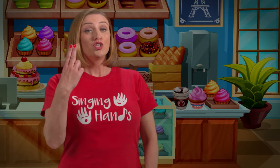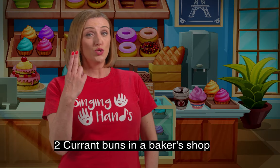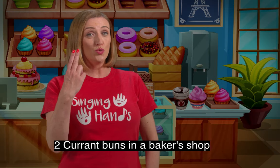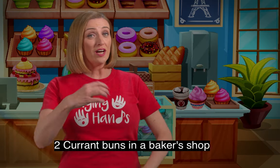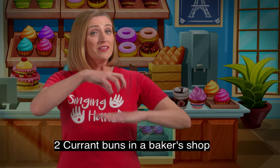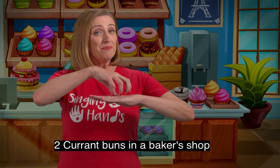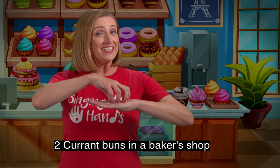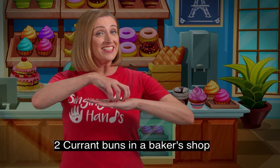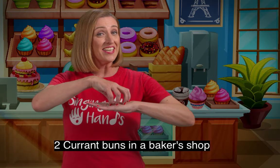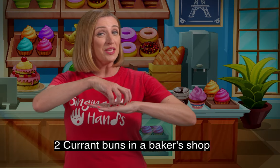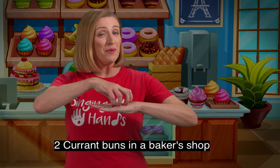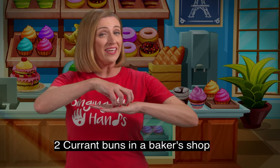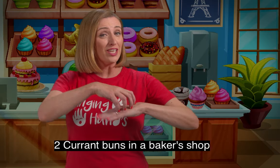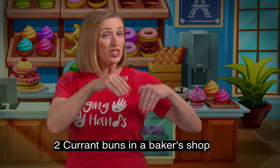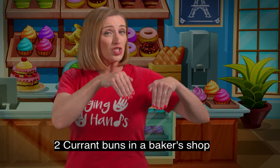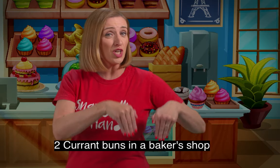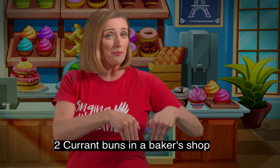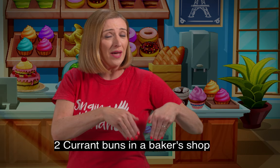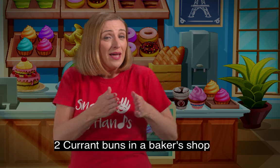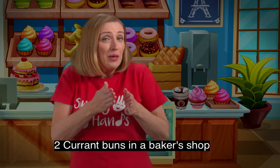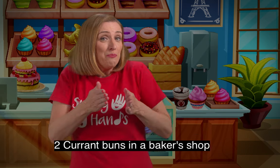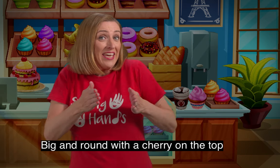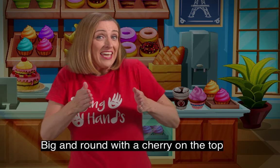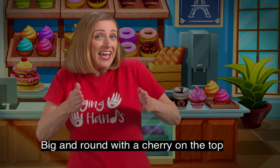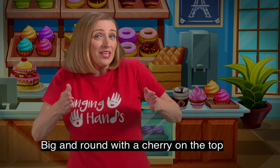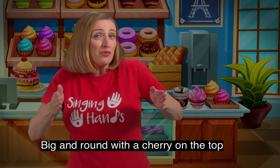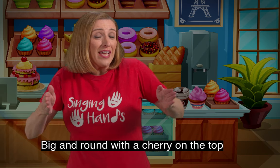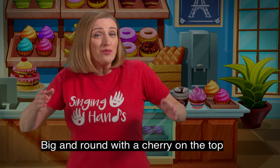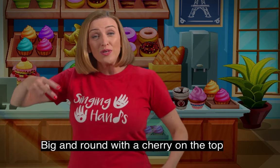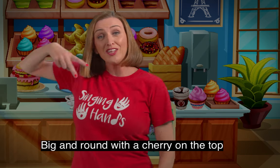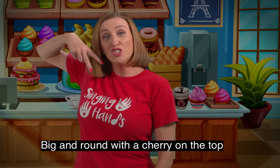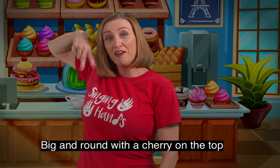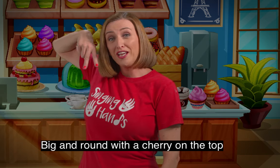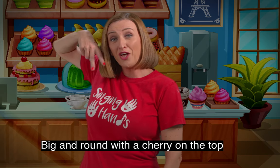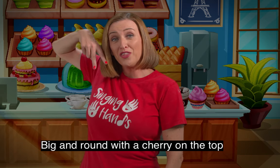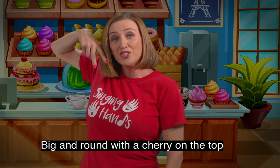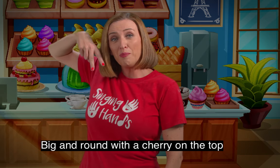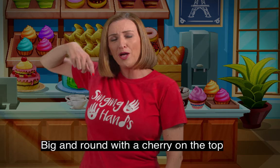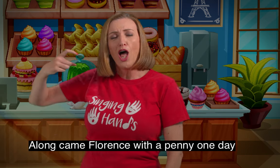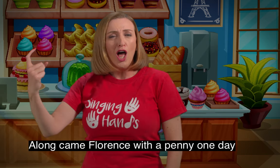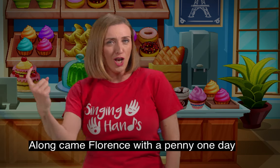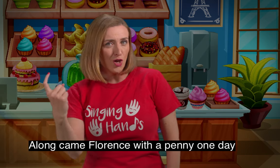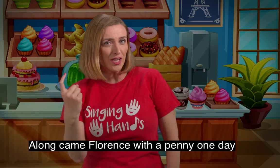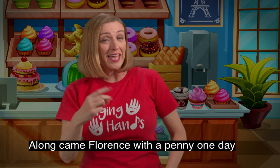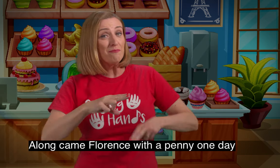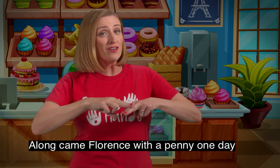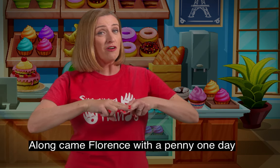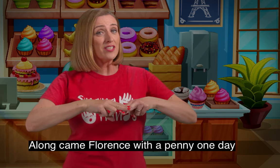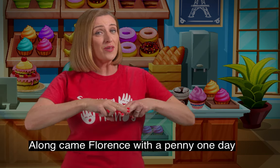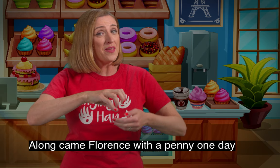2 currant buns in a baker's shop, big and round with a cherry on the top. Along came Florence with a